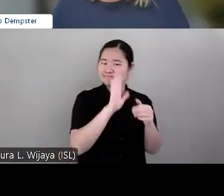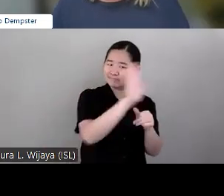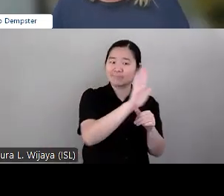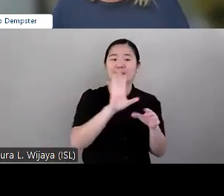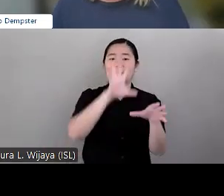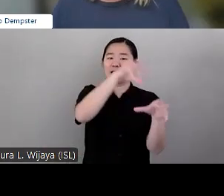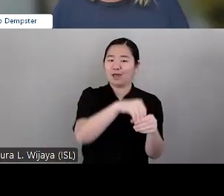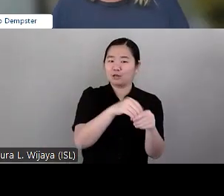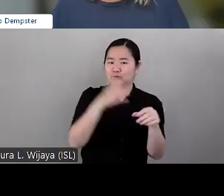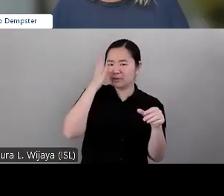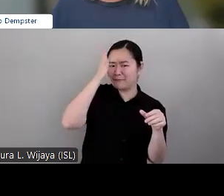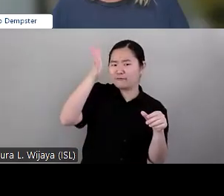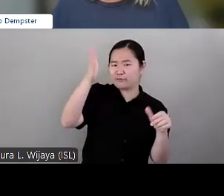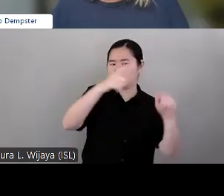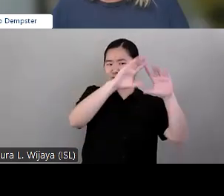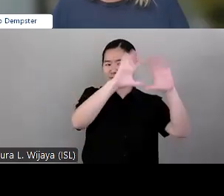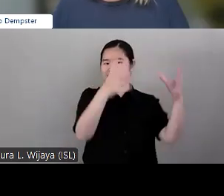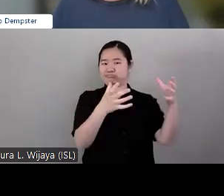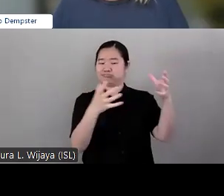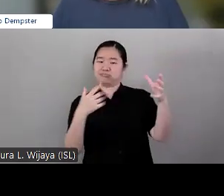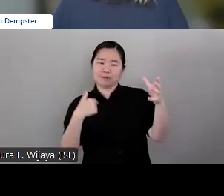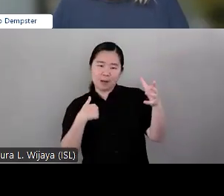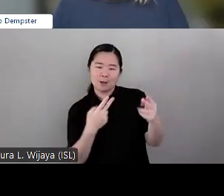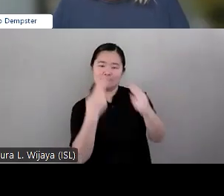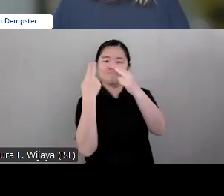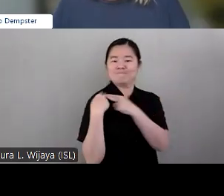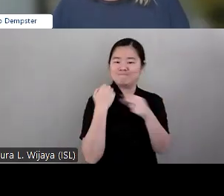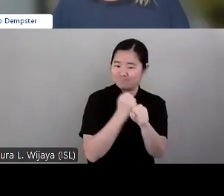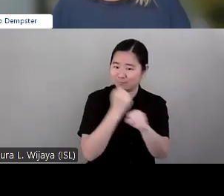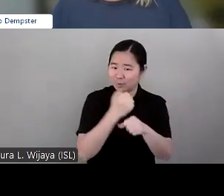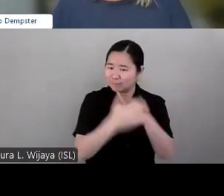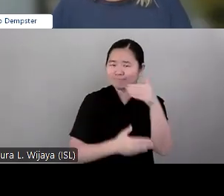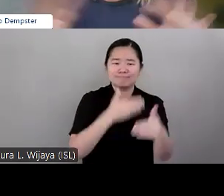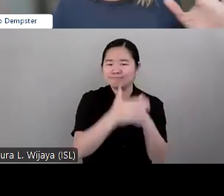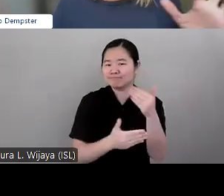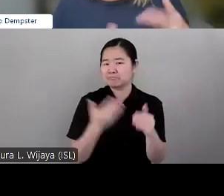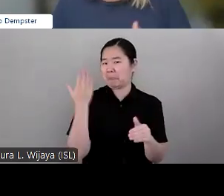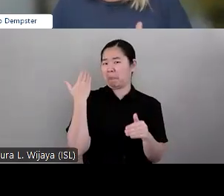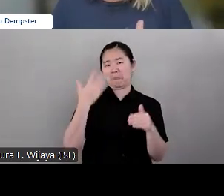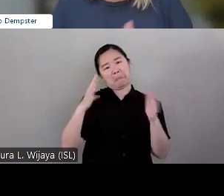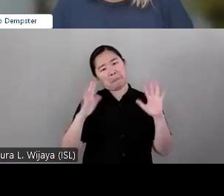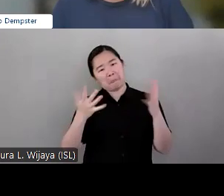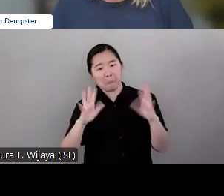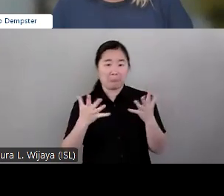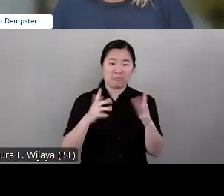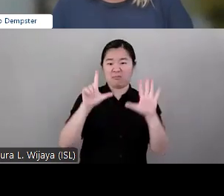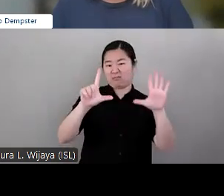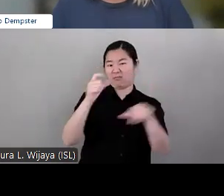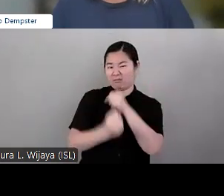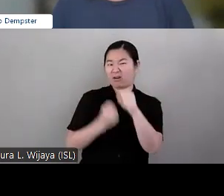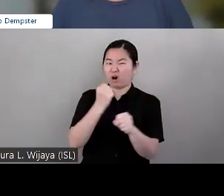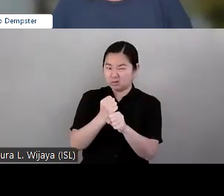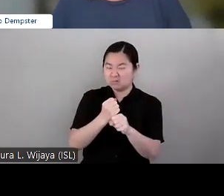really excited about is to launch our learning product, which is, as you can see on the title, Practical Pathways